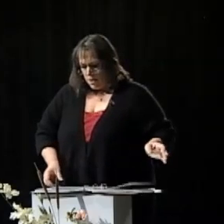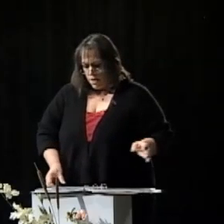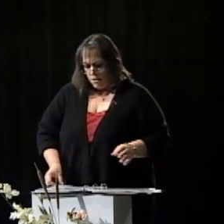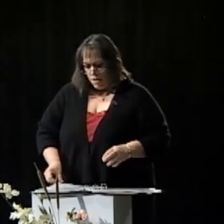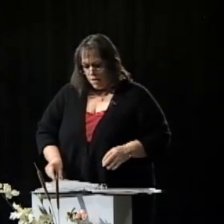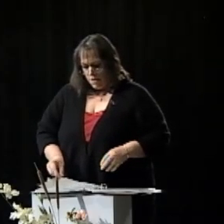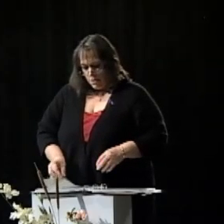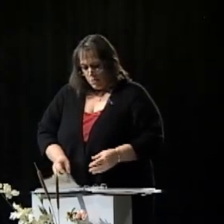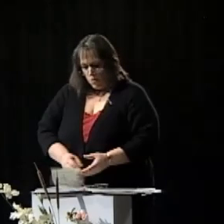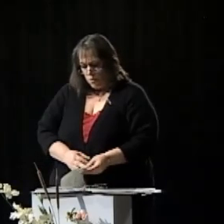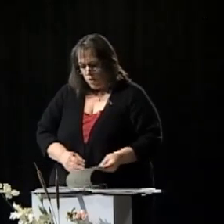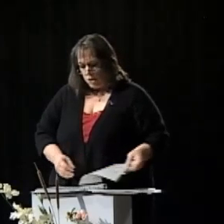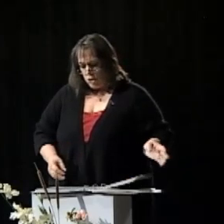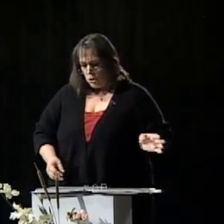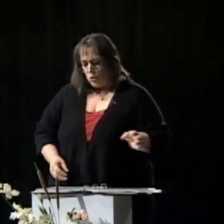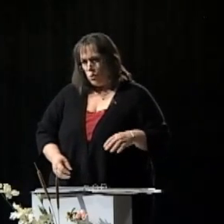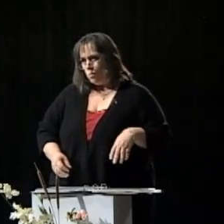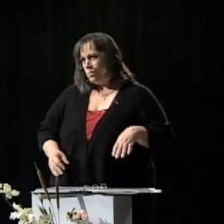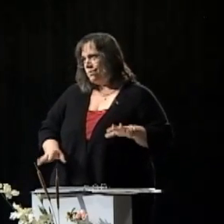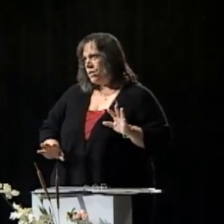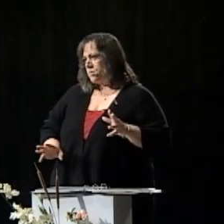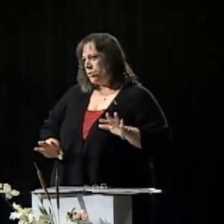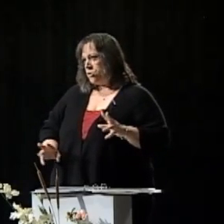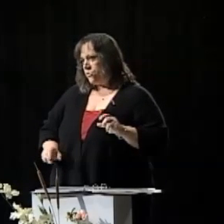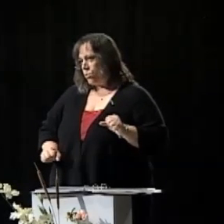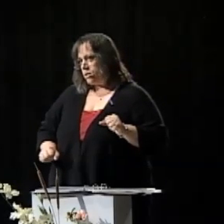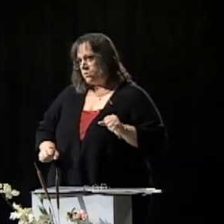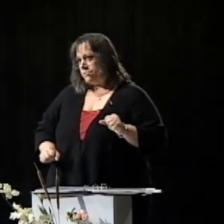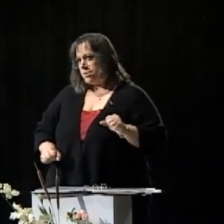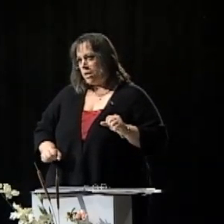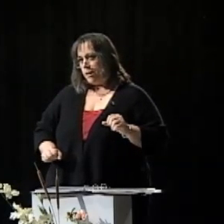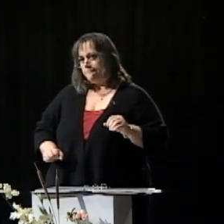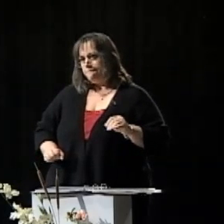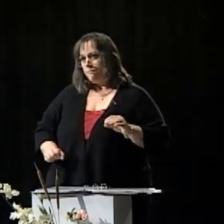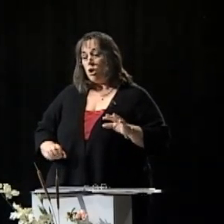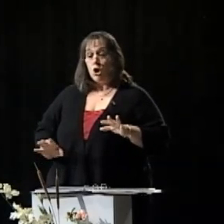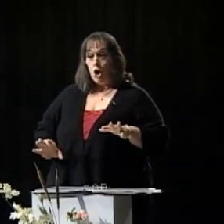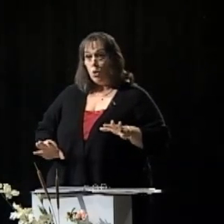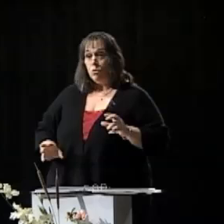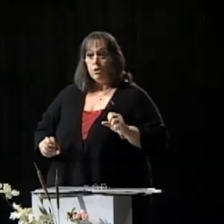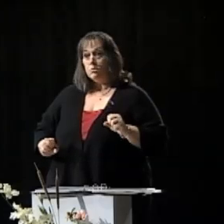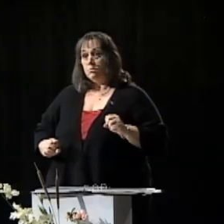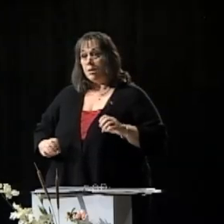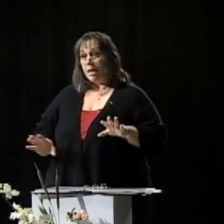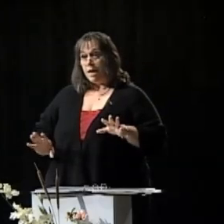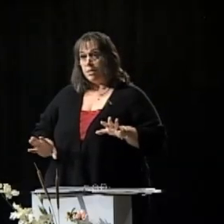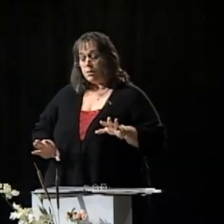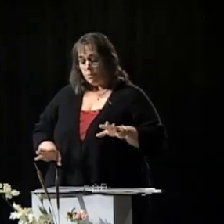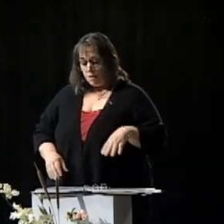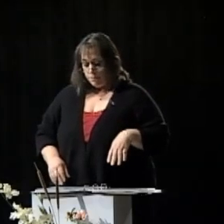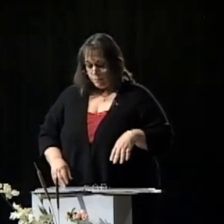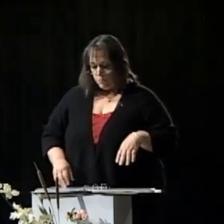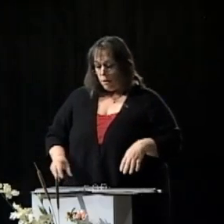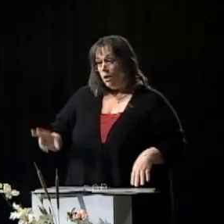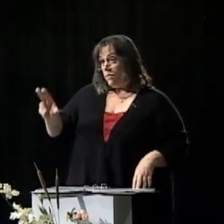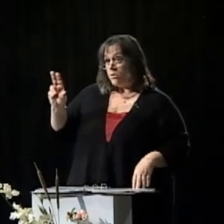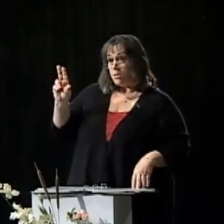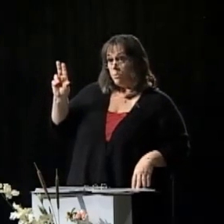Then, when we do, there's a bunch of different ways of saying no or negating something. There's a simple